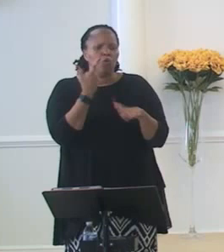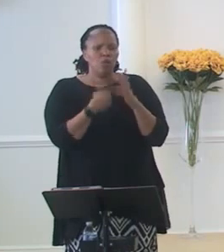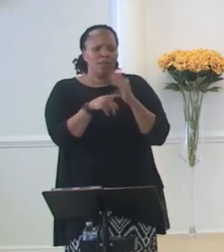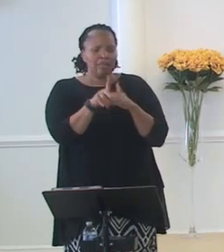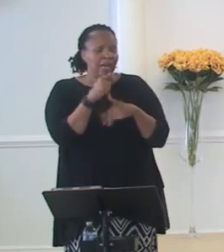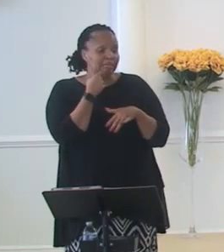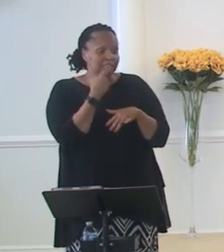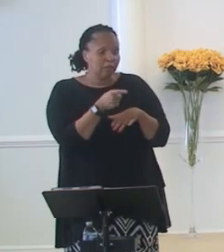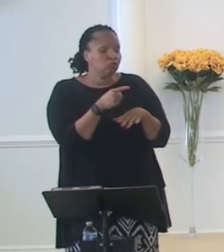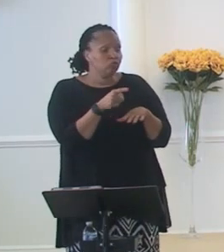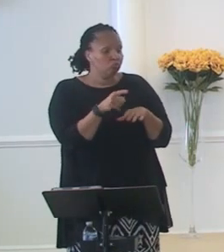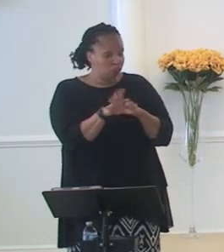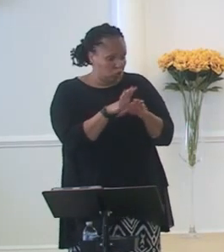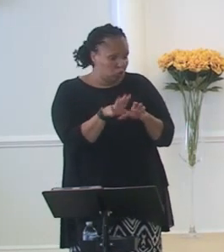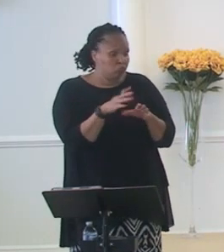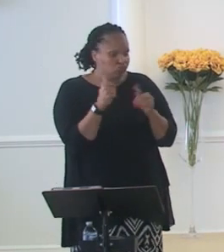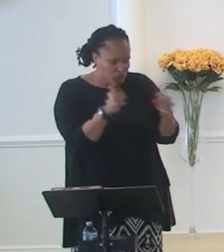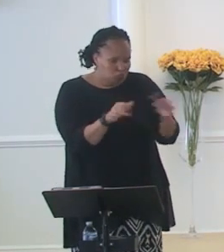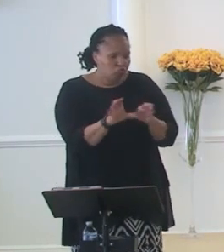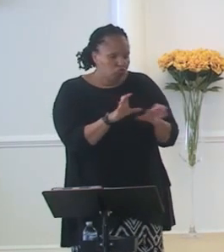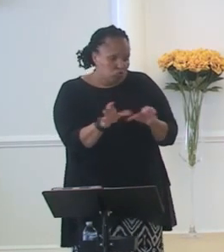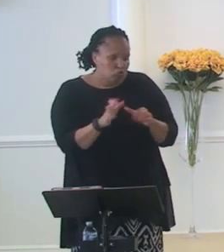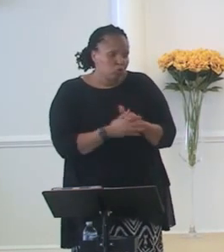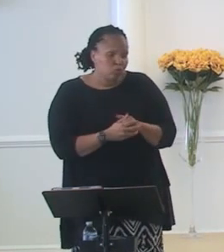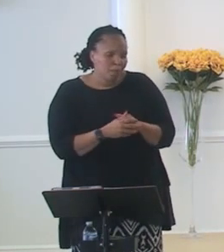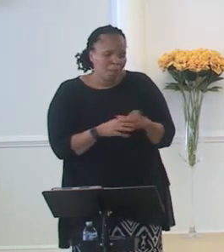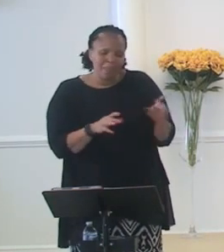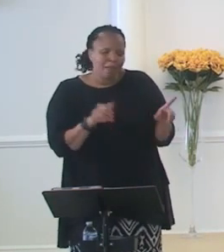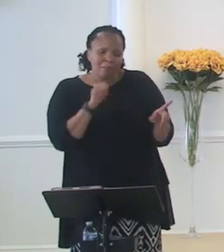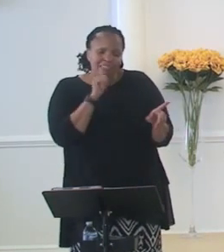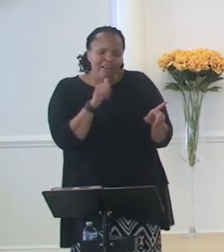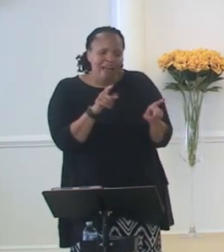do, but do not according